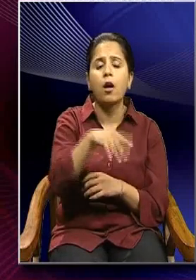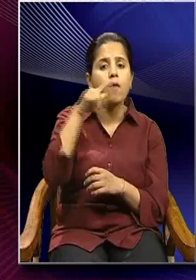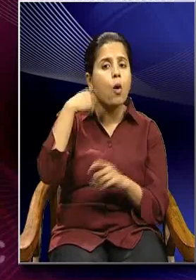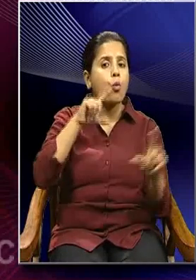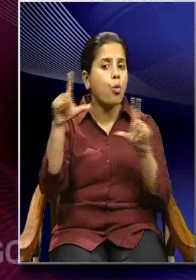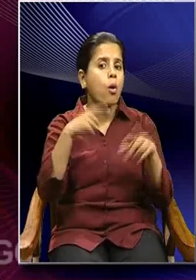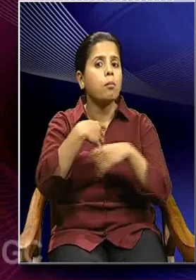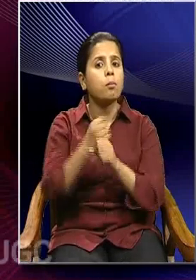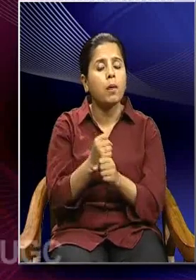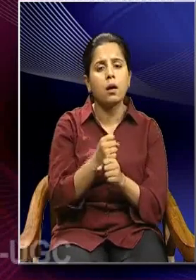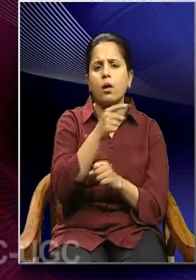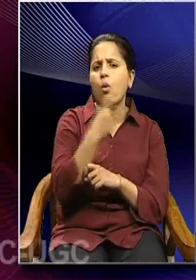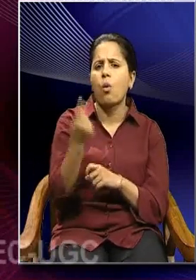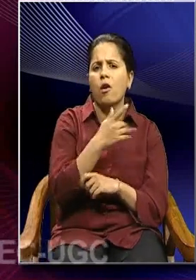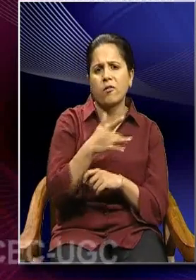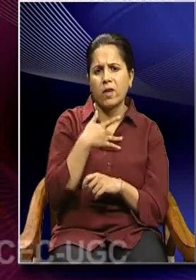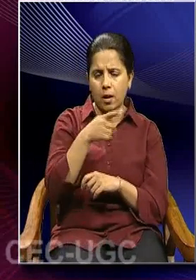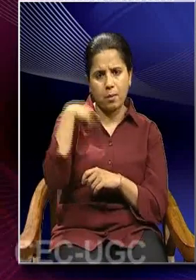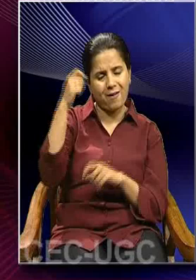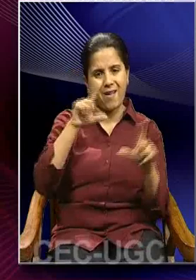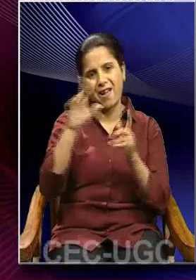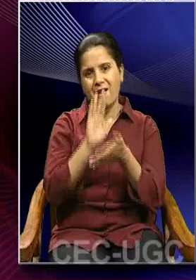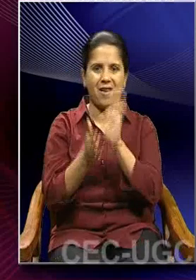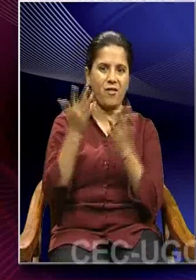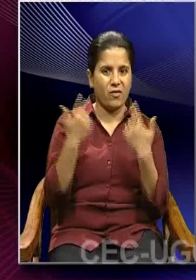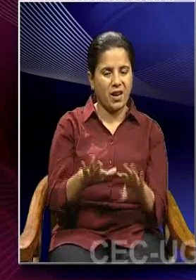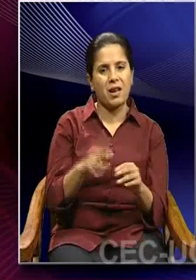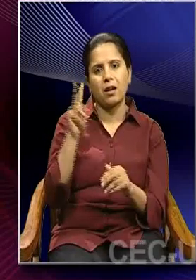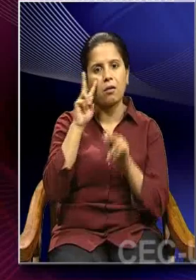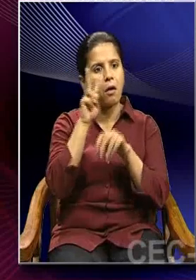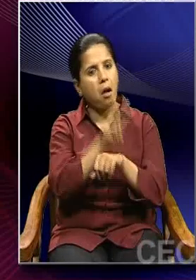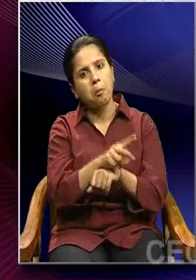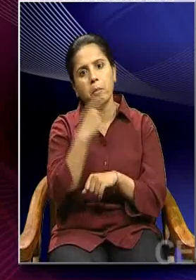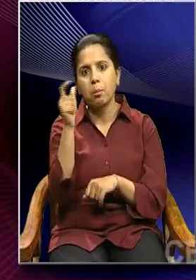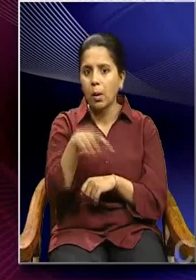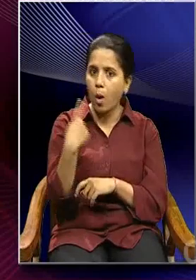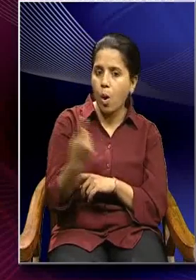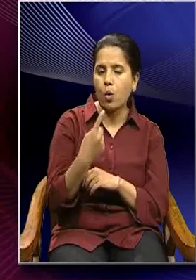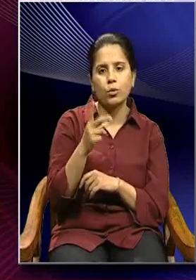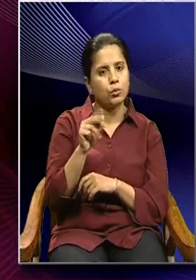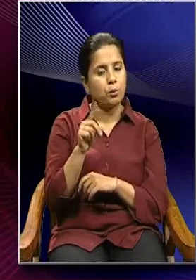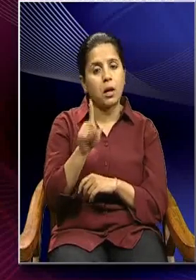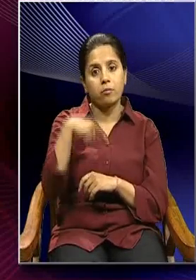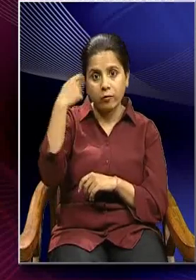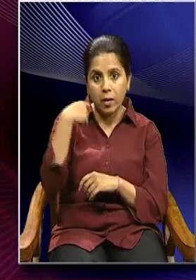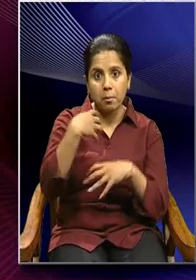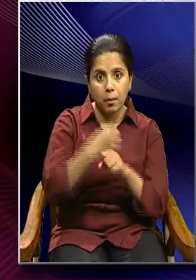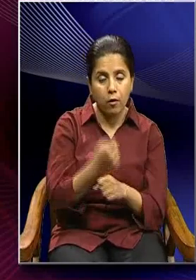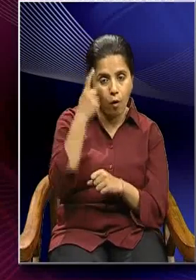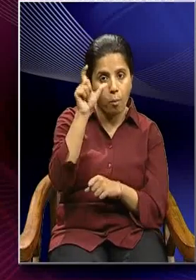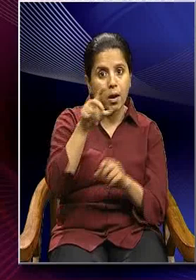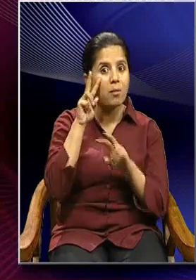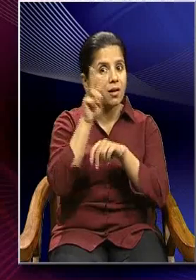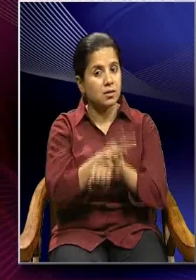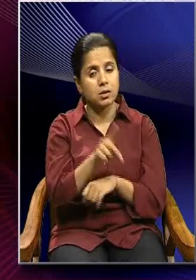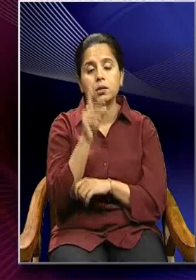filmmakers. So they just could not make films which will not be watched by the audience, because making the films for the audience is one of